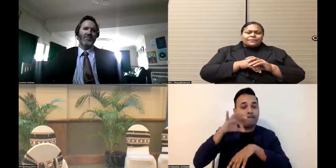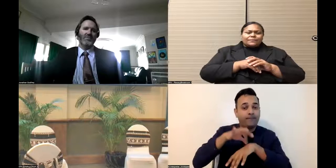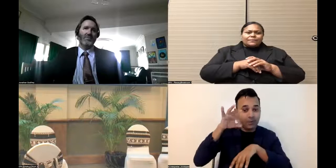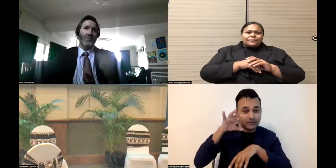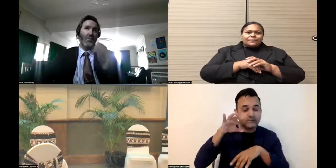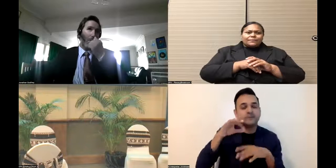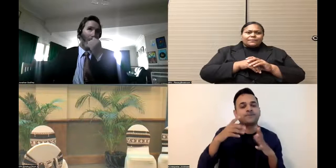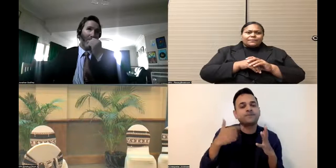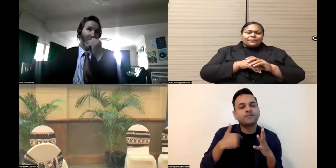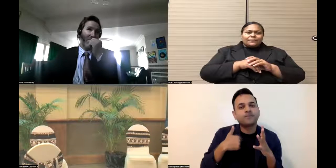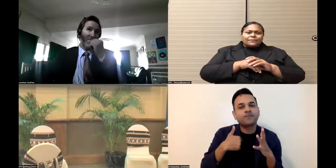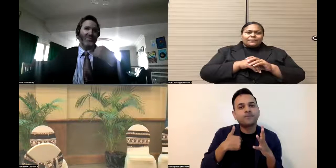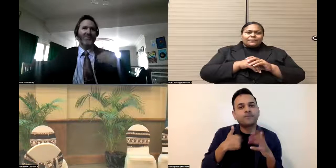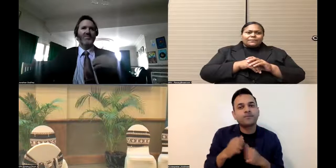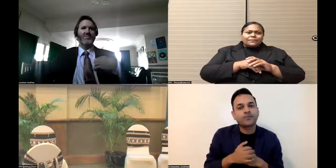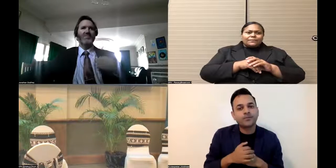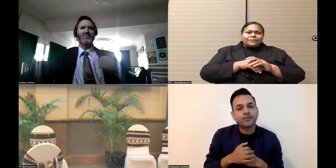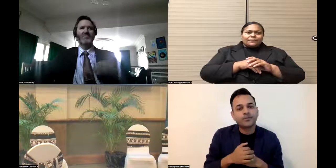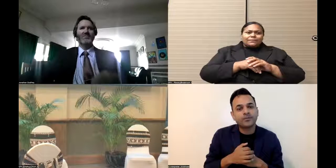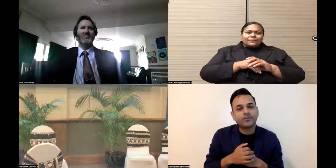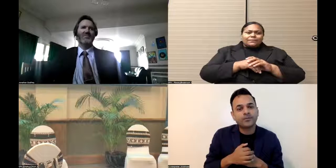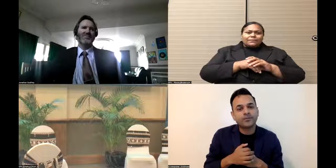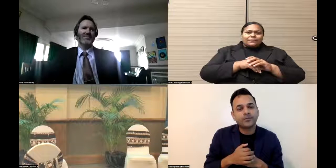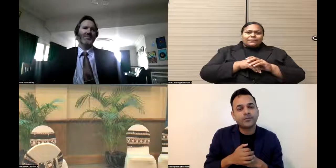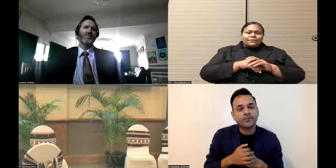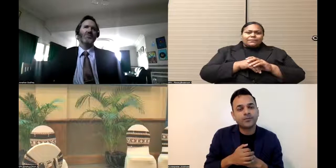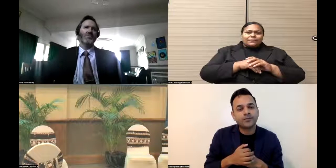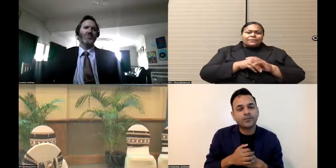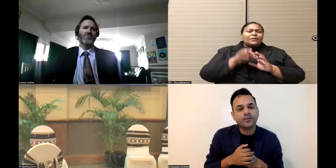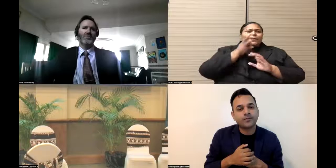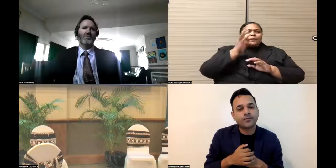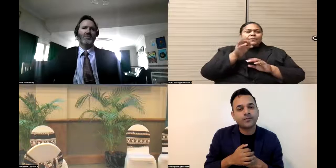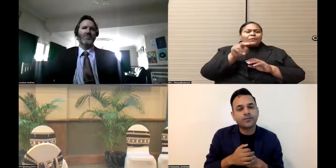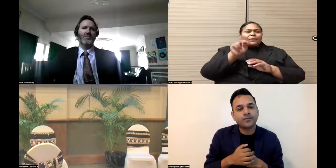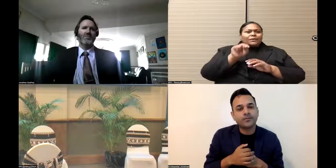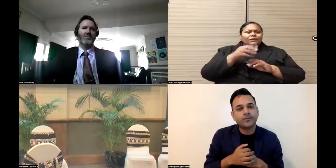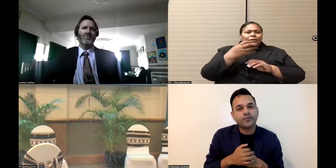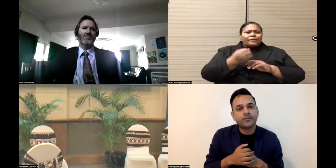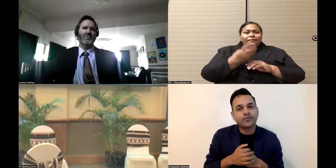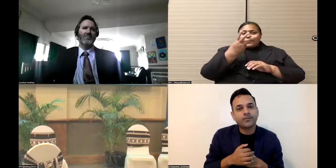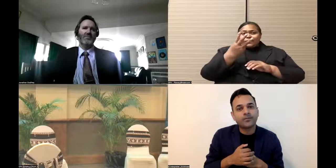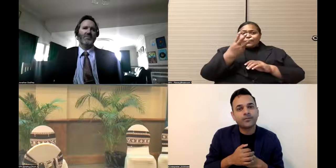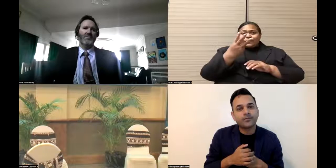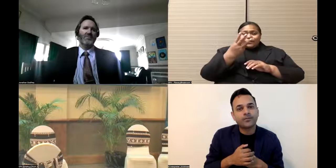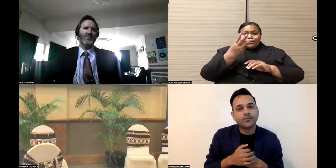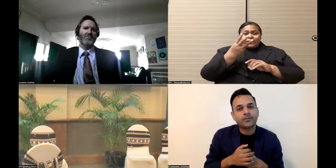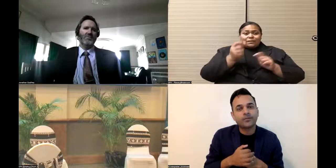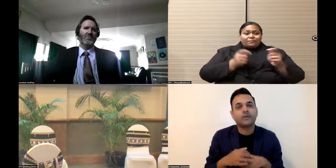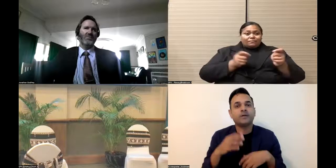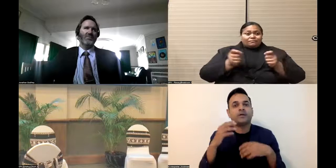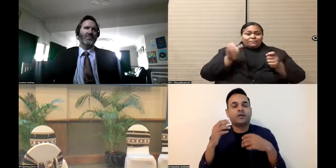have our moderator, three moderators to report back on each of the three sessions. So I think they might need the 10 minutes